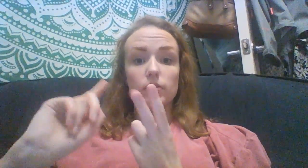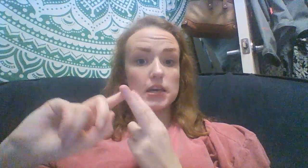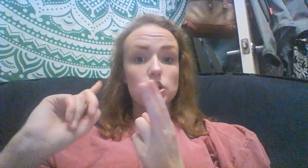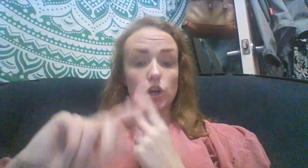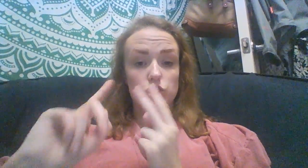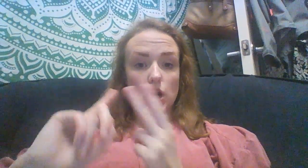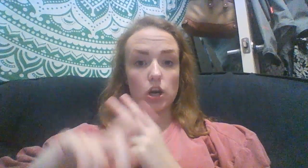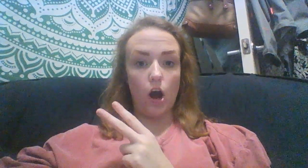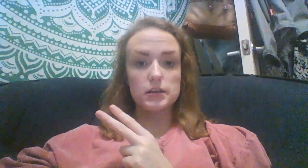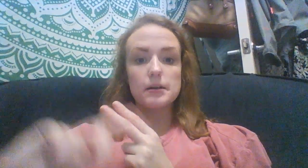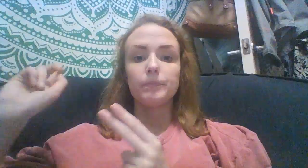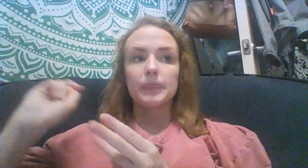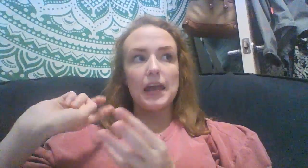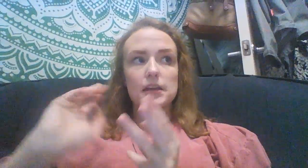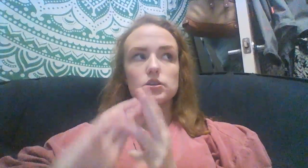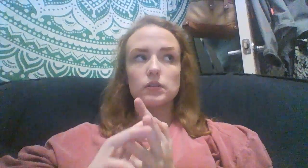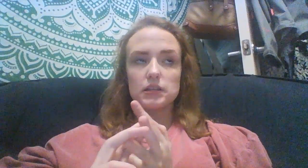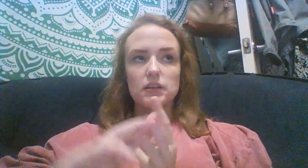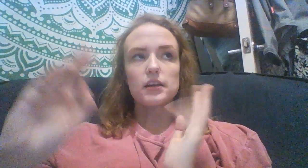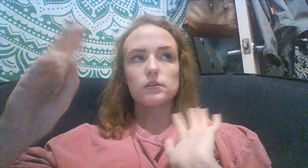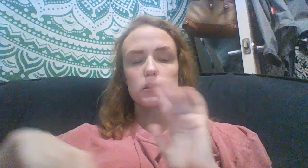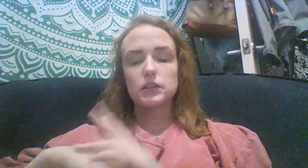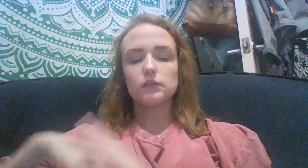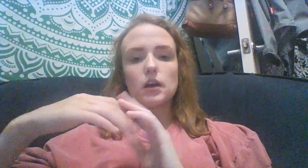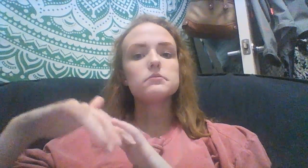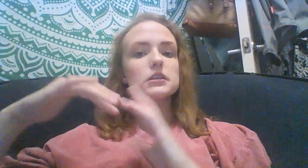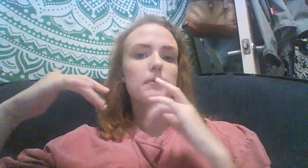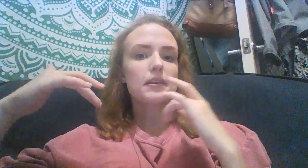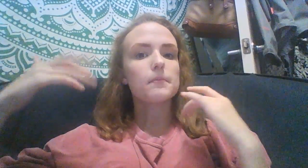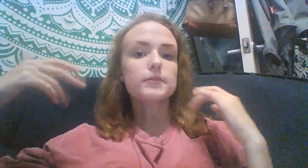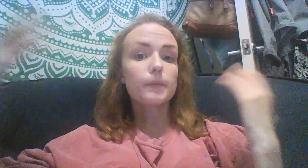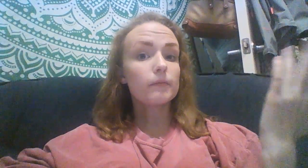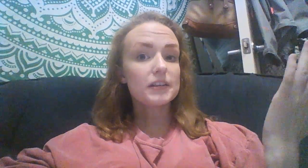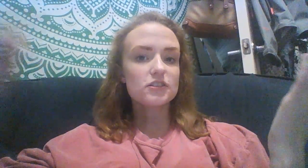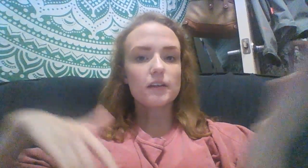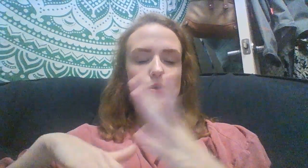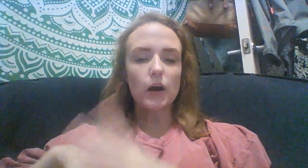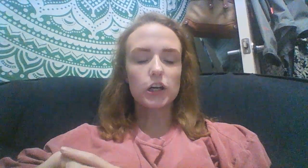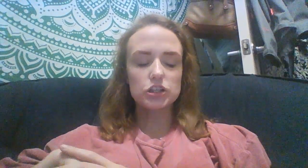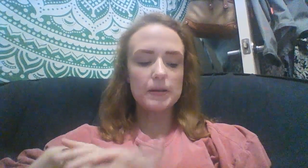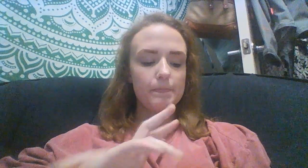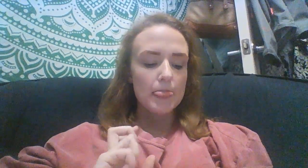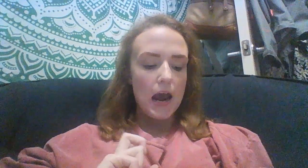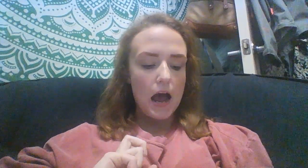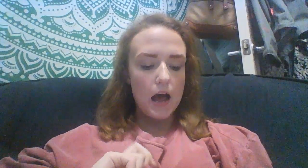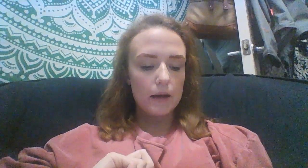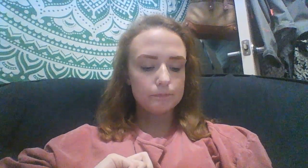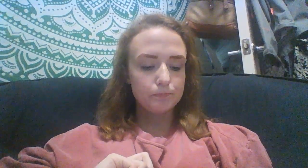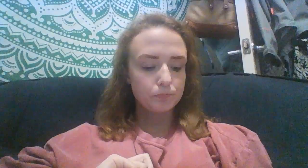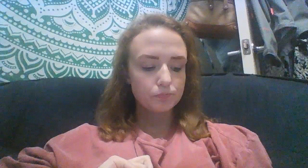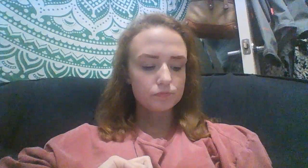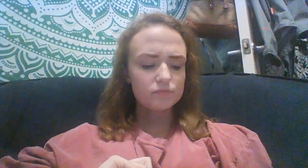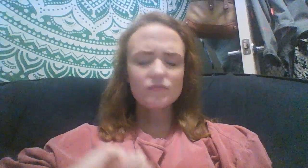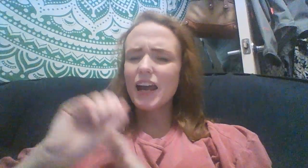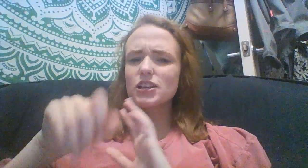the Christian God. And to this day, you are still known to be the most privileged if you are Christian. And you